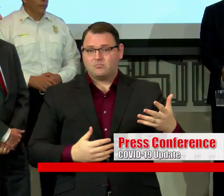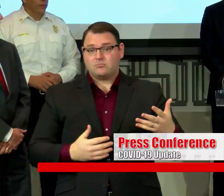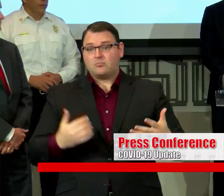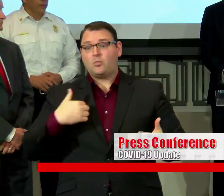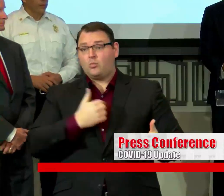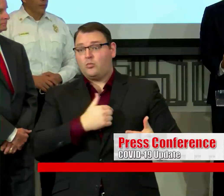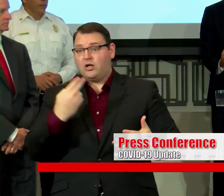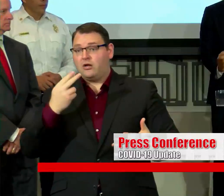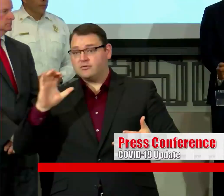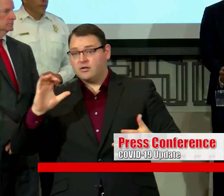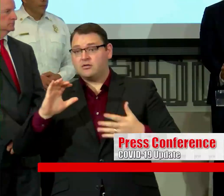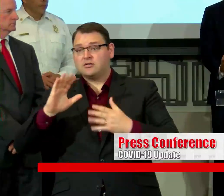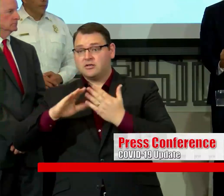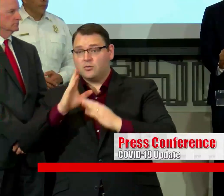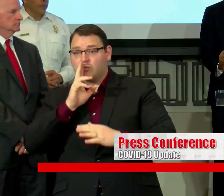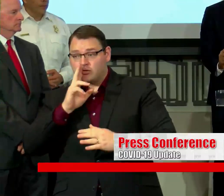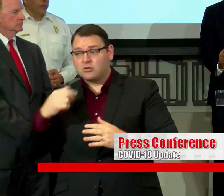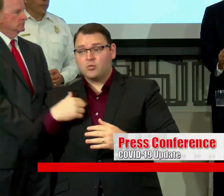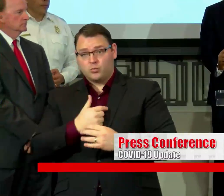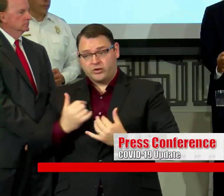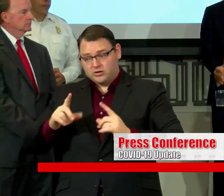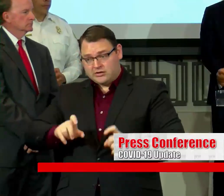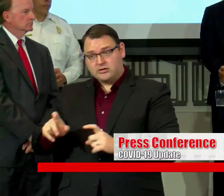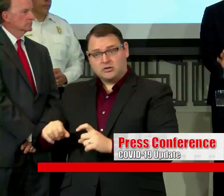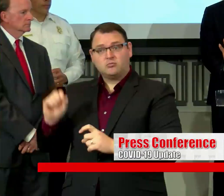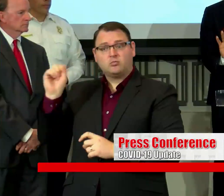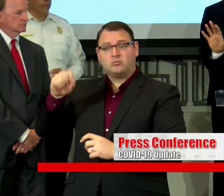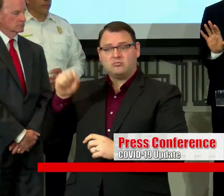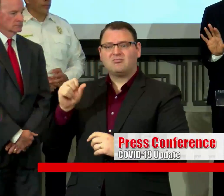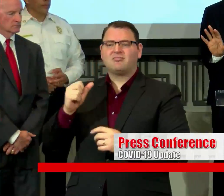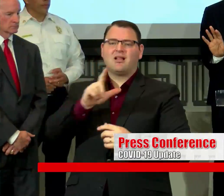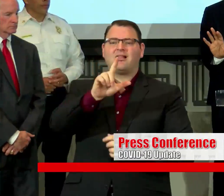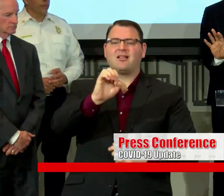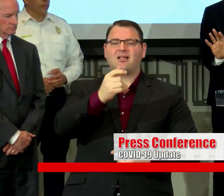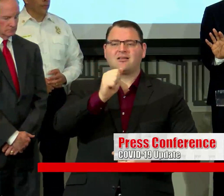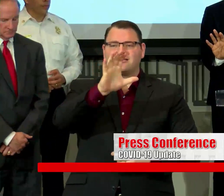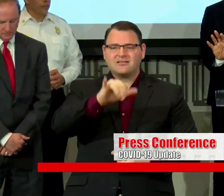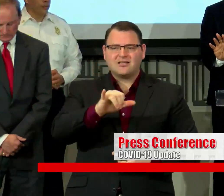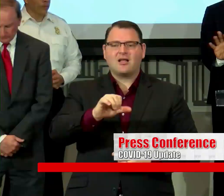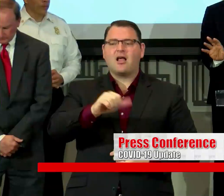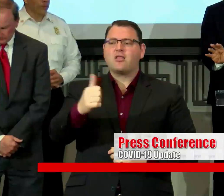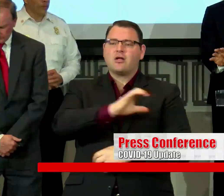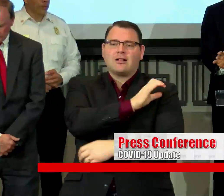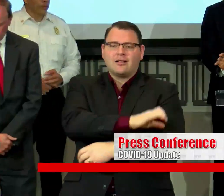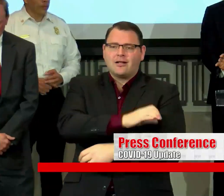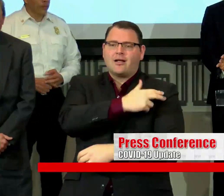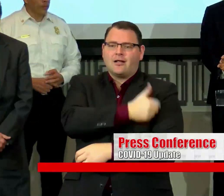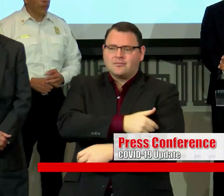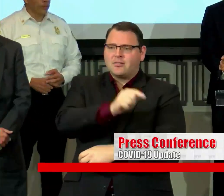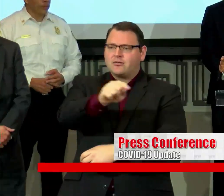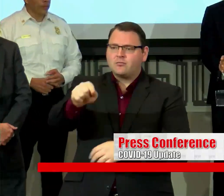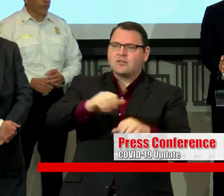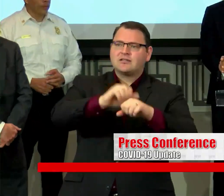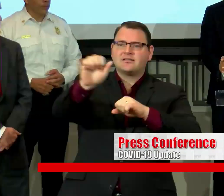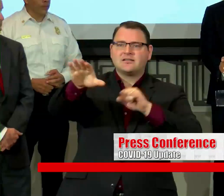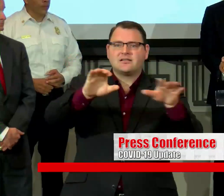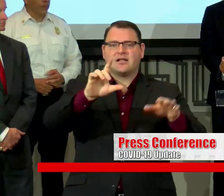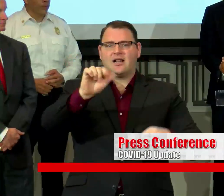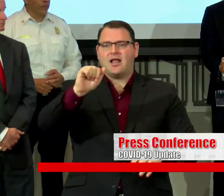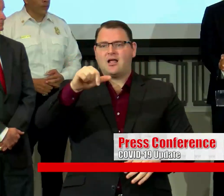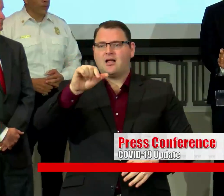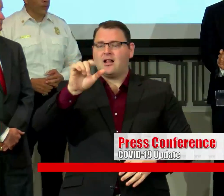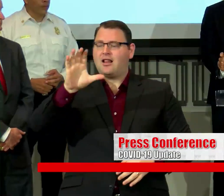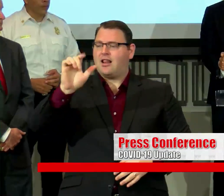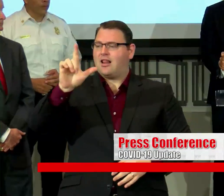But Legacy and other hospitals are doing testing. They're sending their testings through LabQuest and what's the other one?